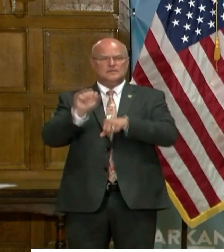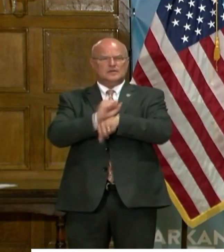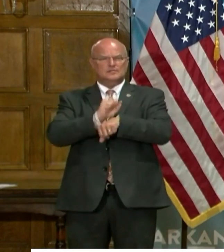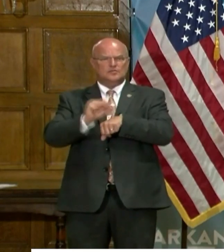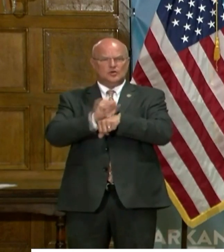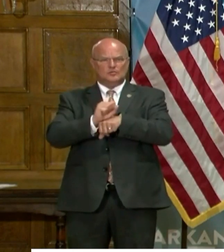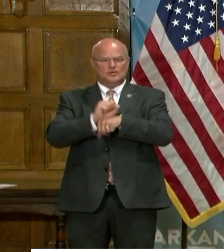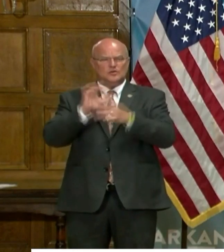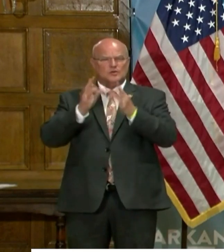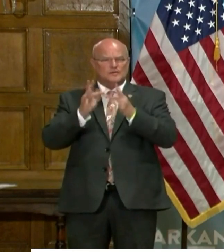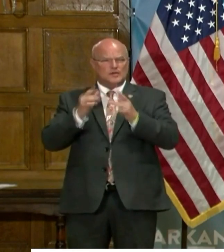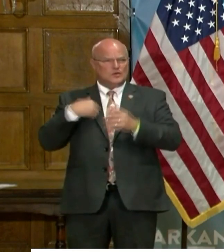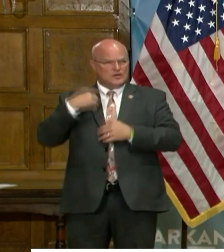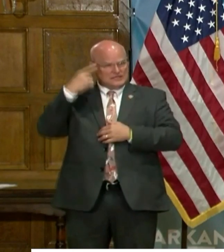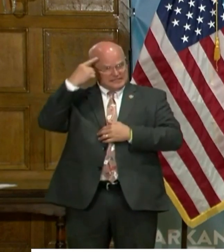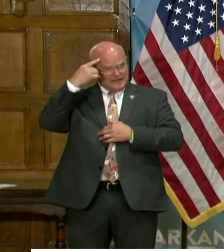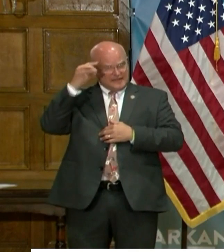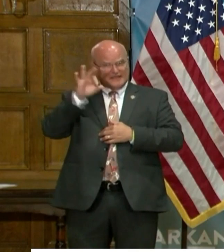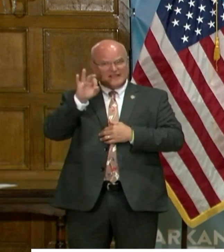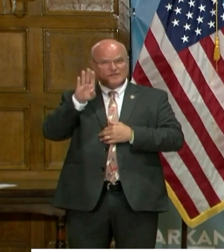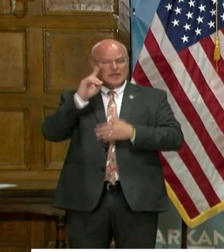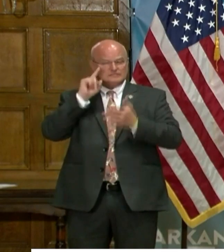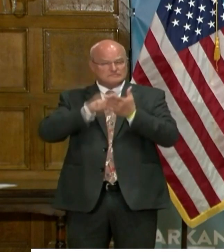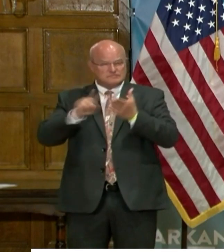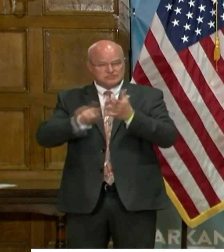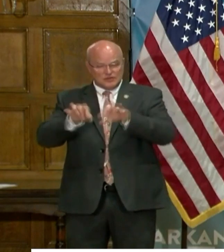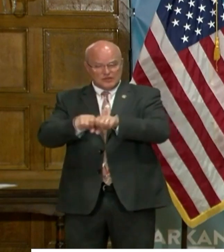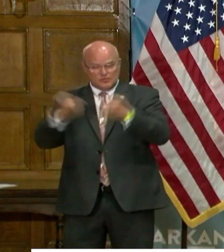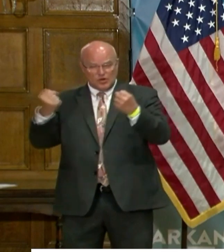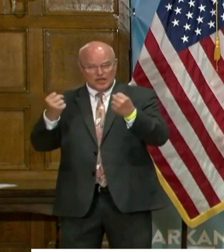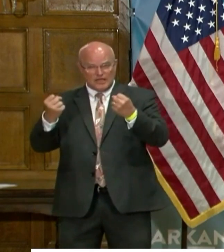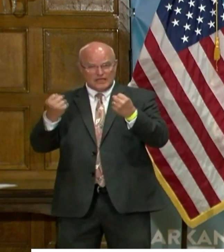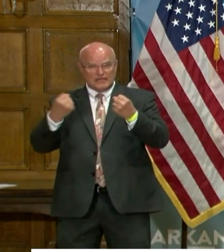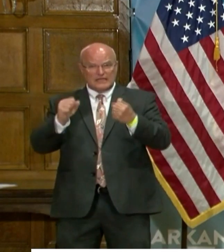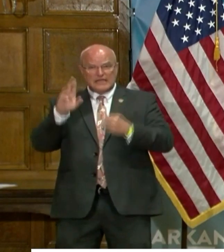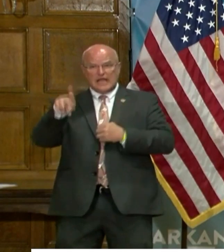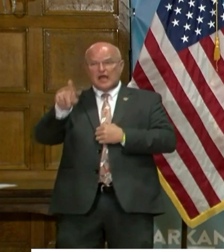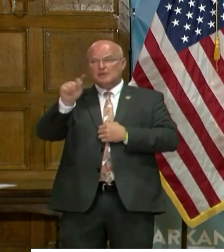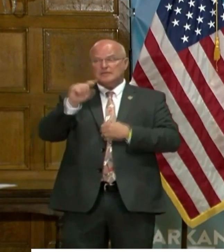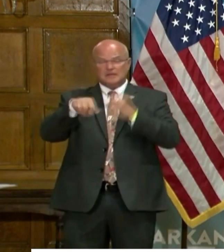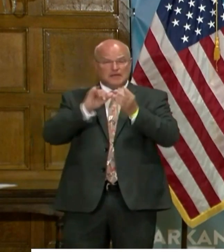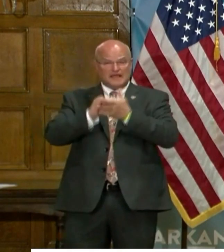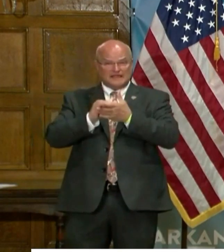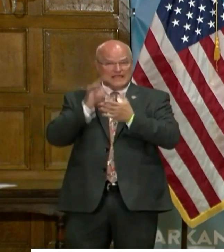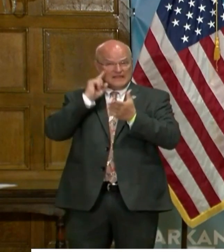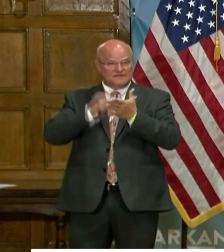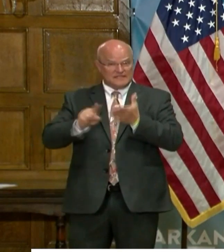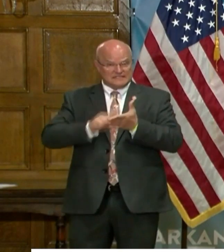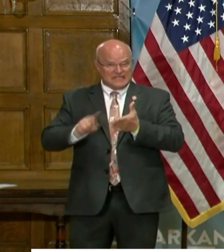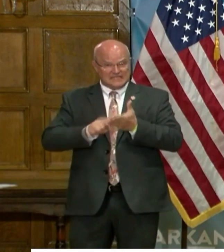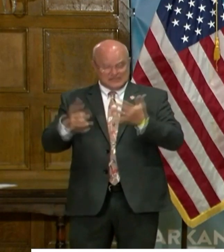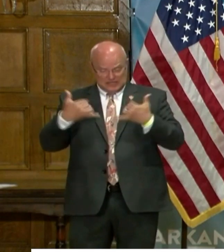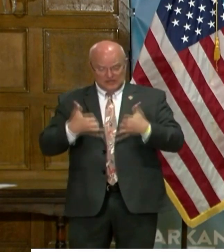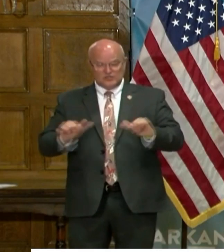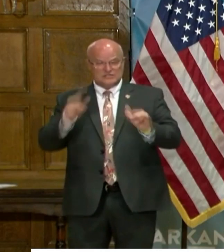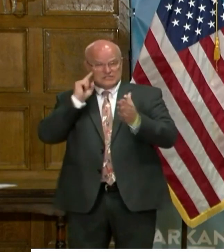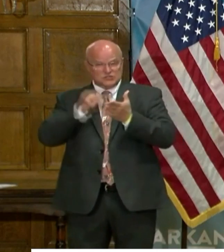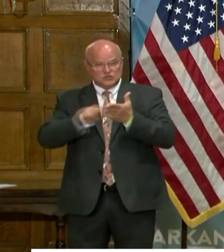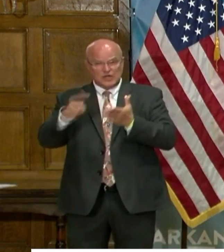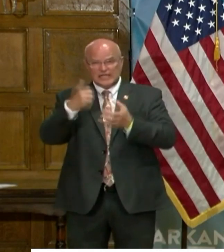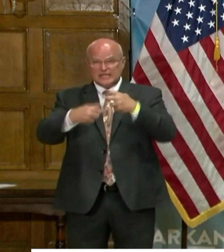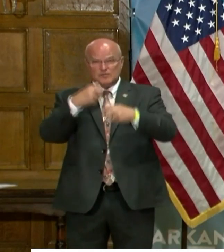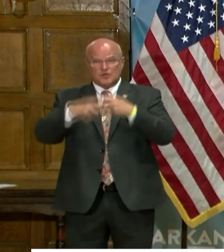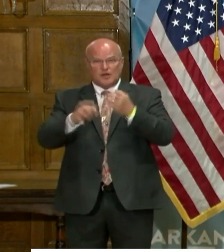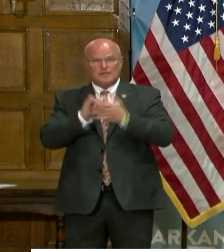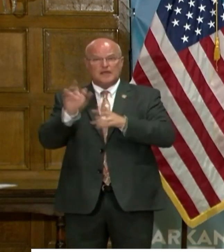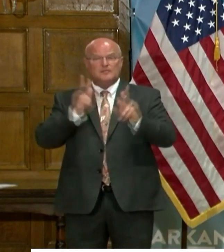ago, we heard that the FBI was investigating the breach. Is there an update on that investigation? And are y'all still tracking any